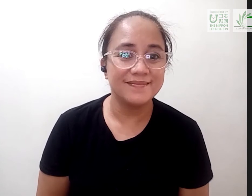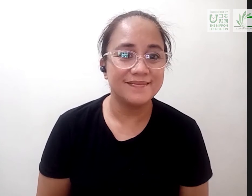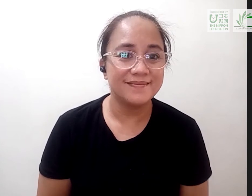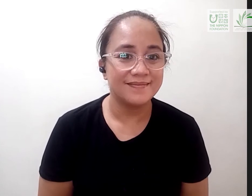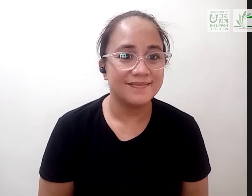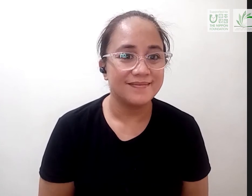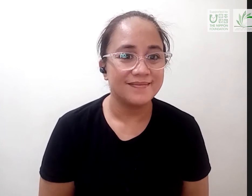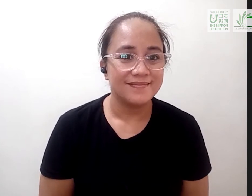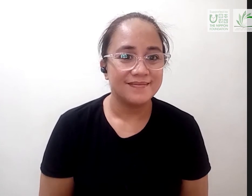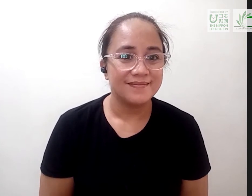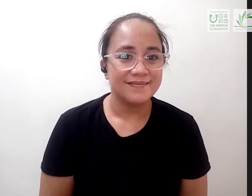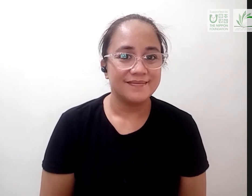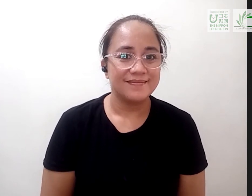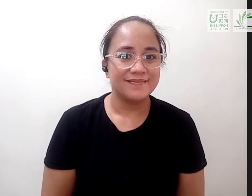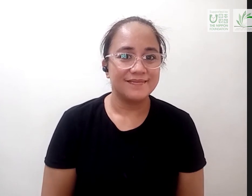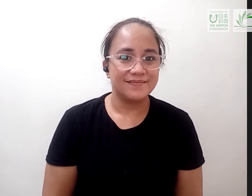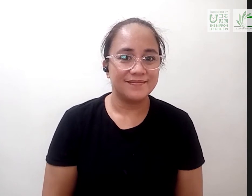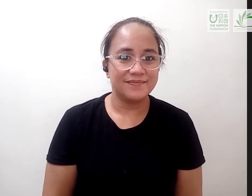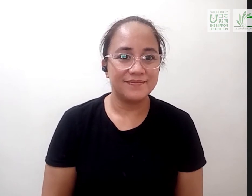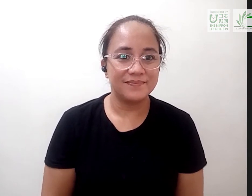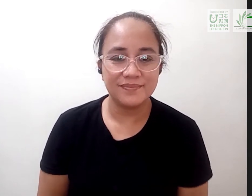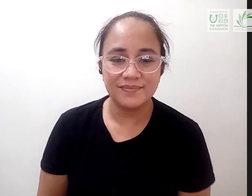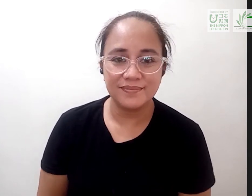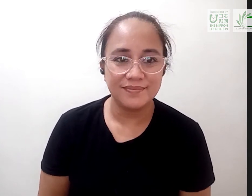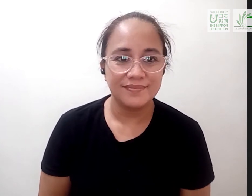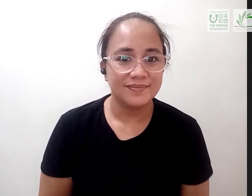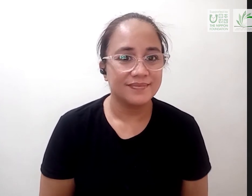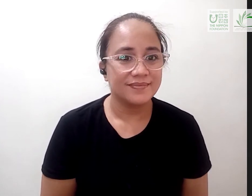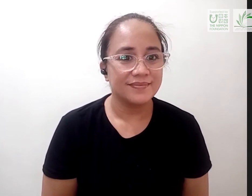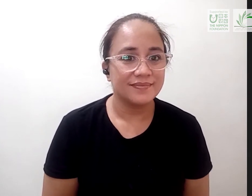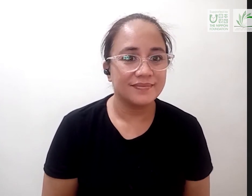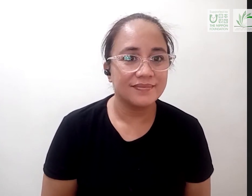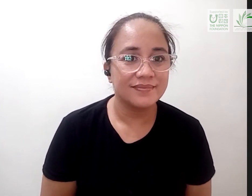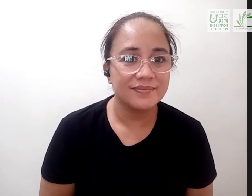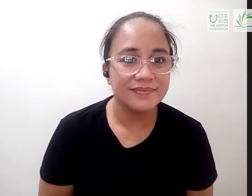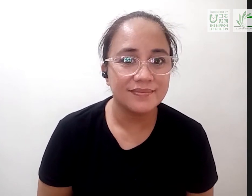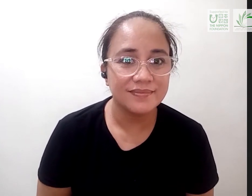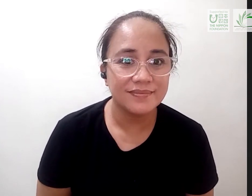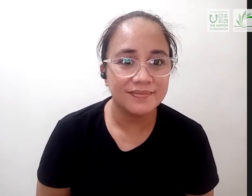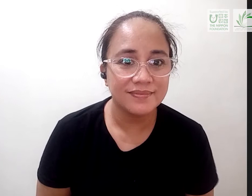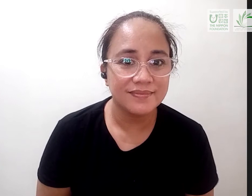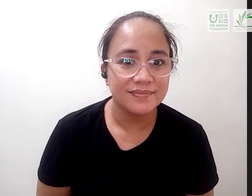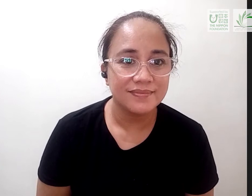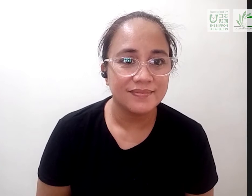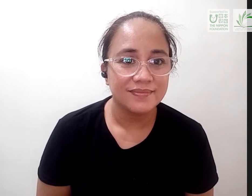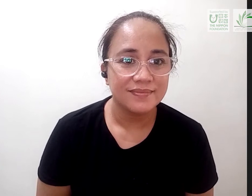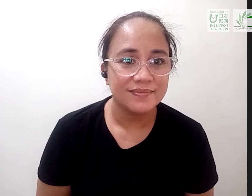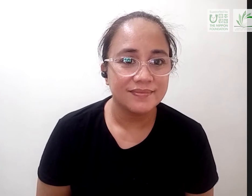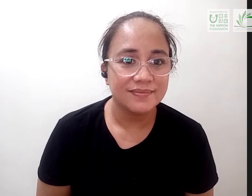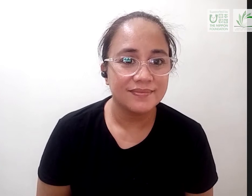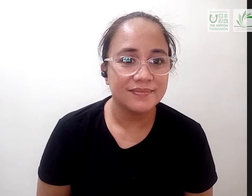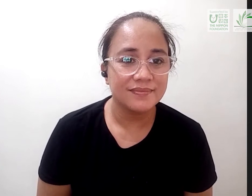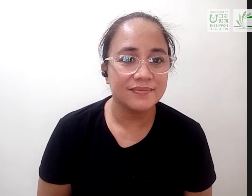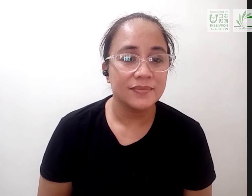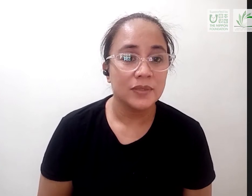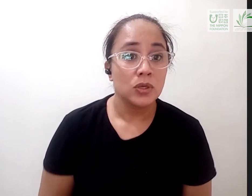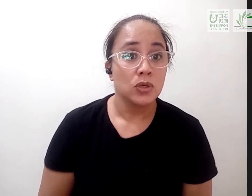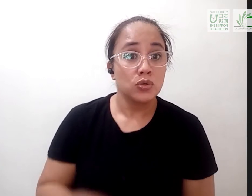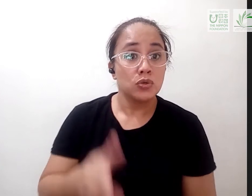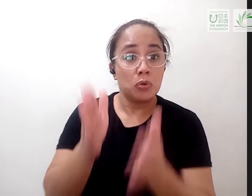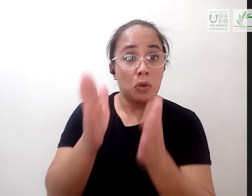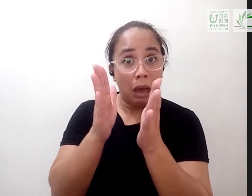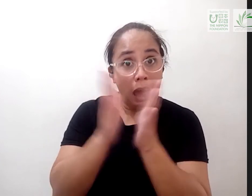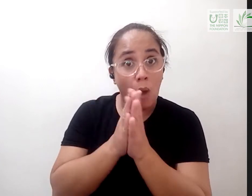Yes, it's the sign for confirm. Yeah. So you're asking if it's true.